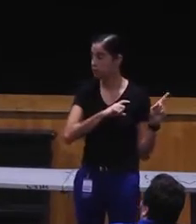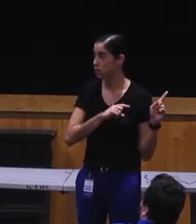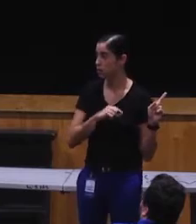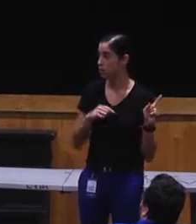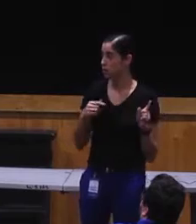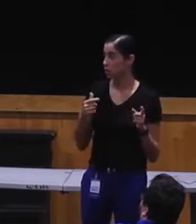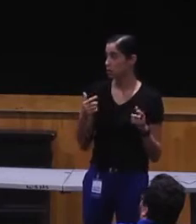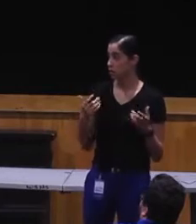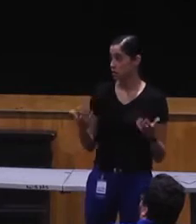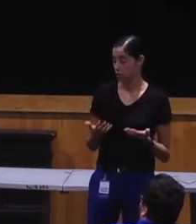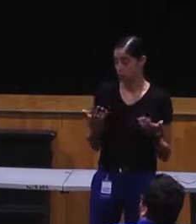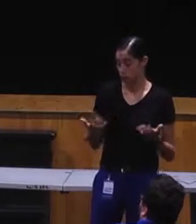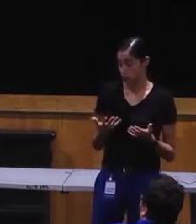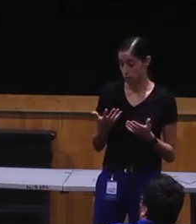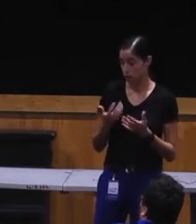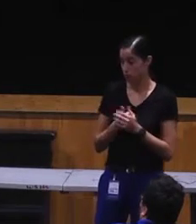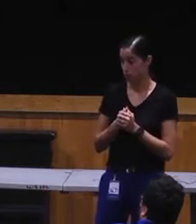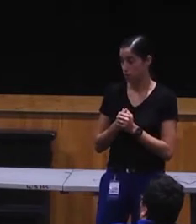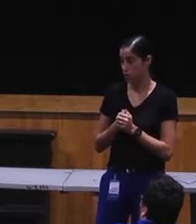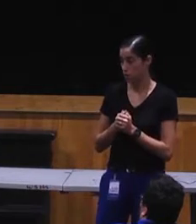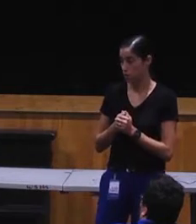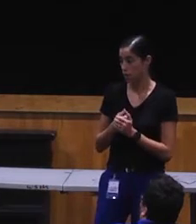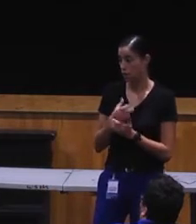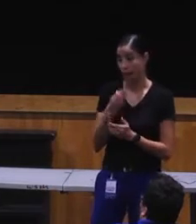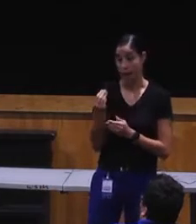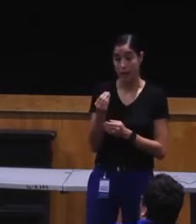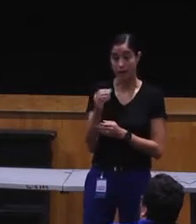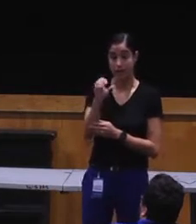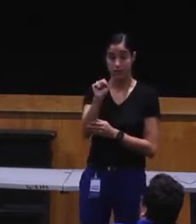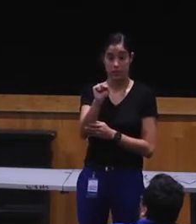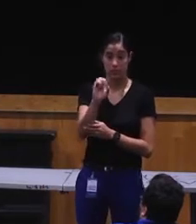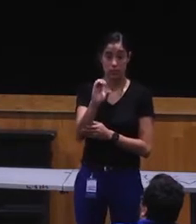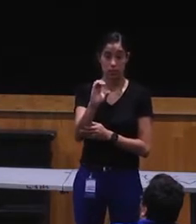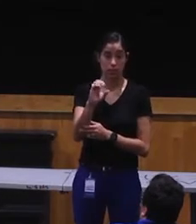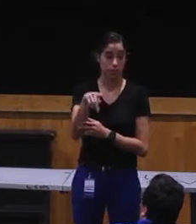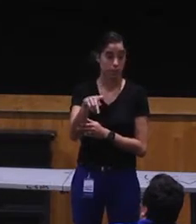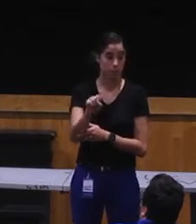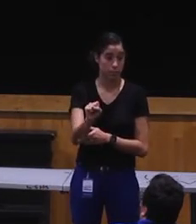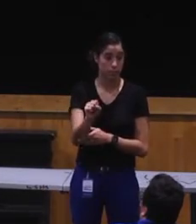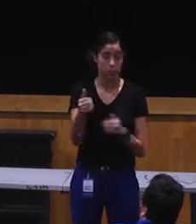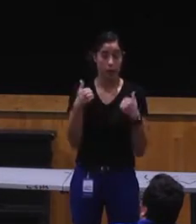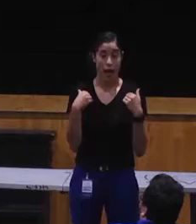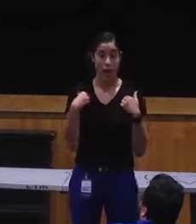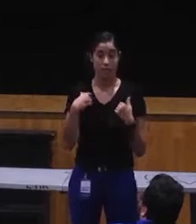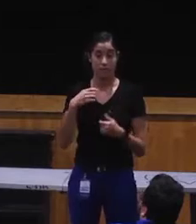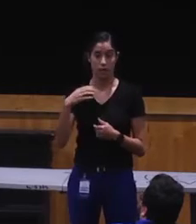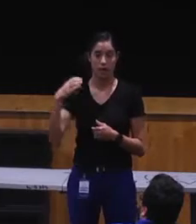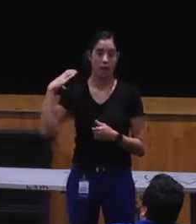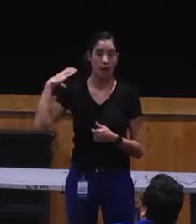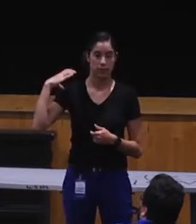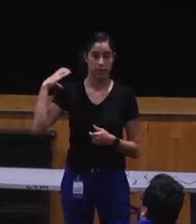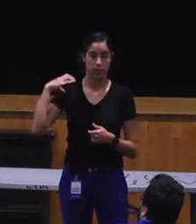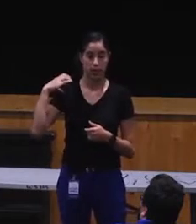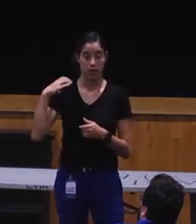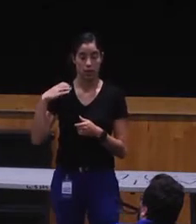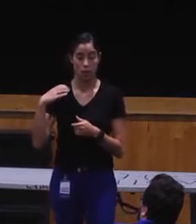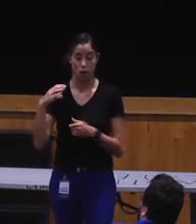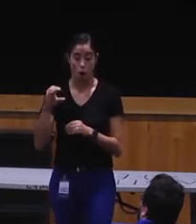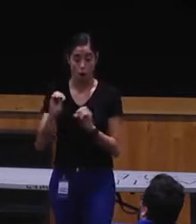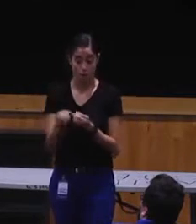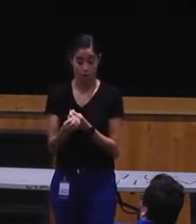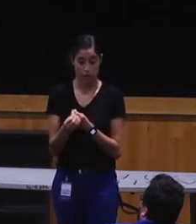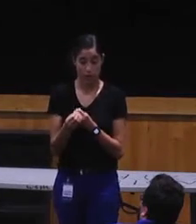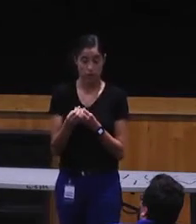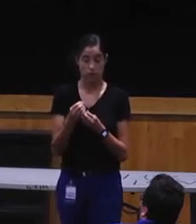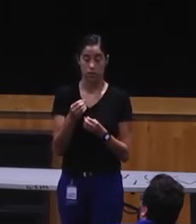Seminole County Sheriff's Office as well as Seminole County Public Schools, that we have a captain in the Sheriff's Office that works directly with